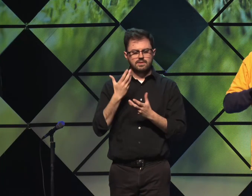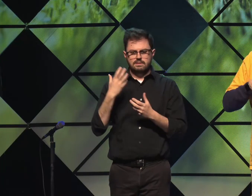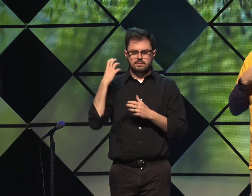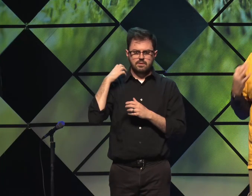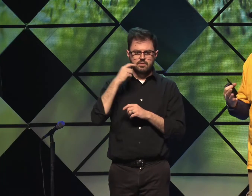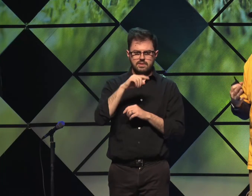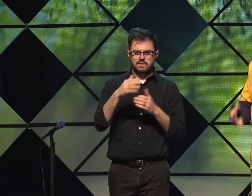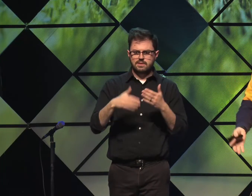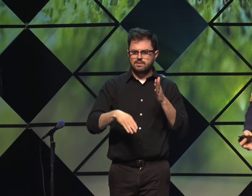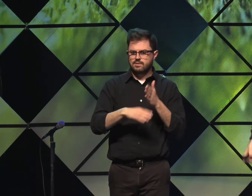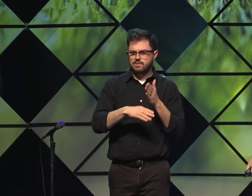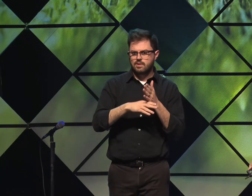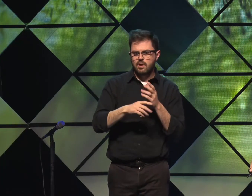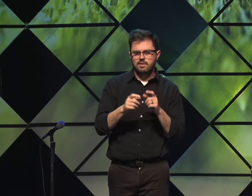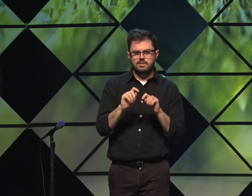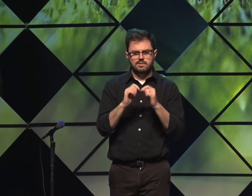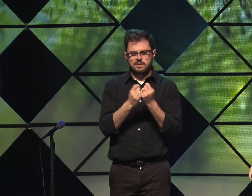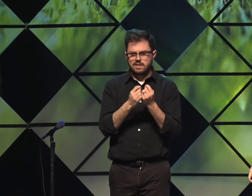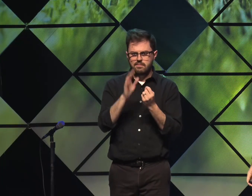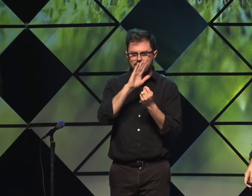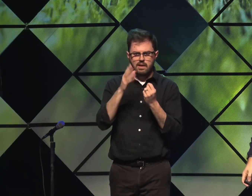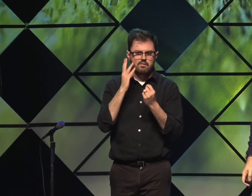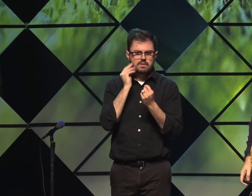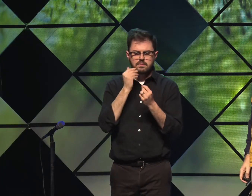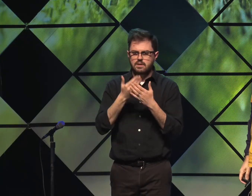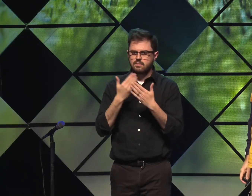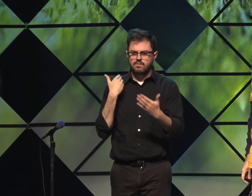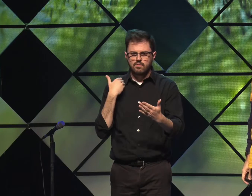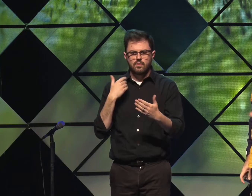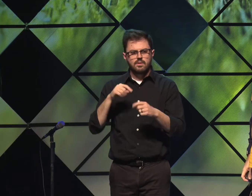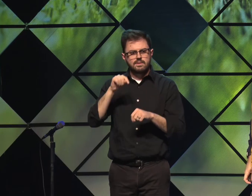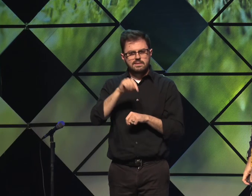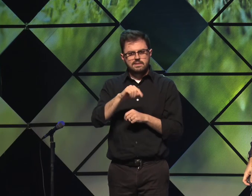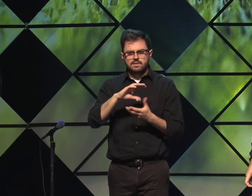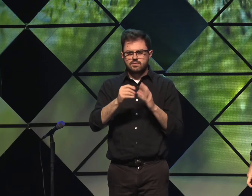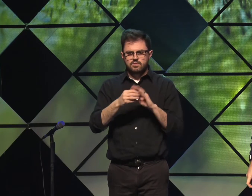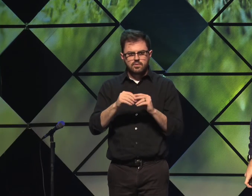before. But at this point in the story, we learn that he's having some anxiety.